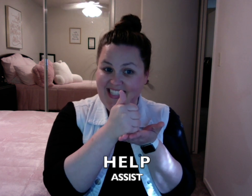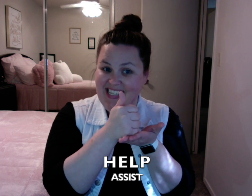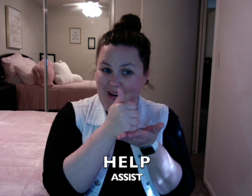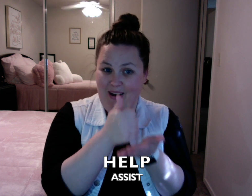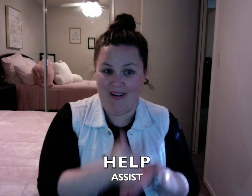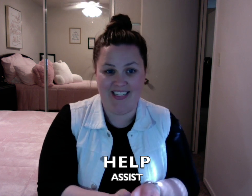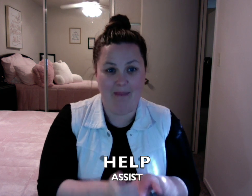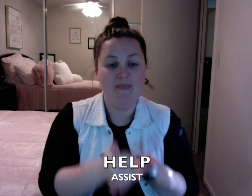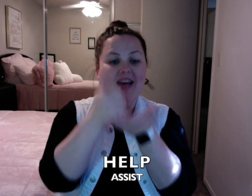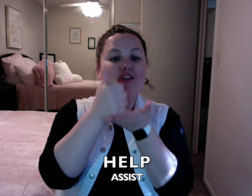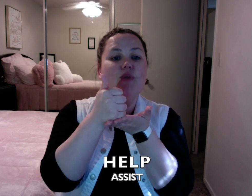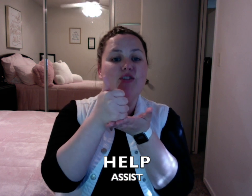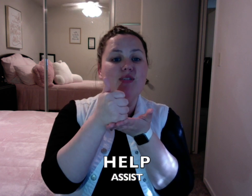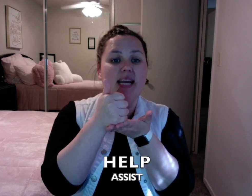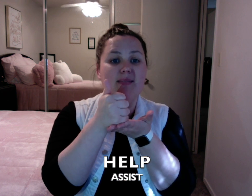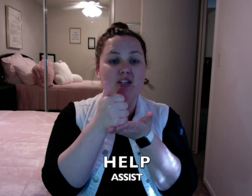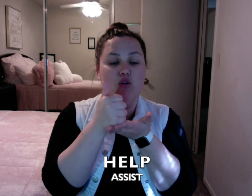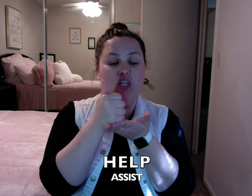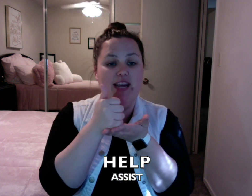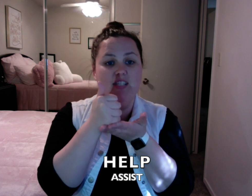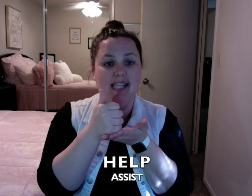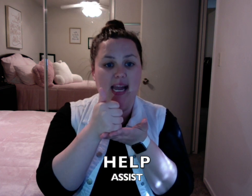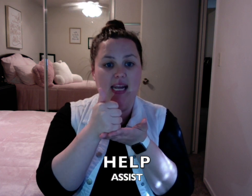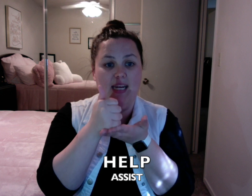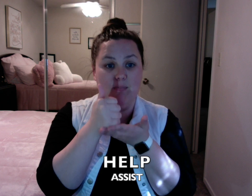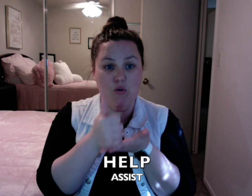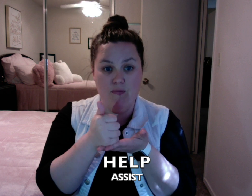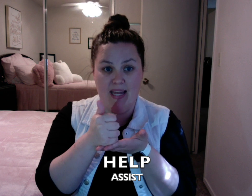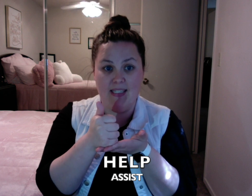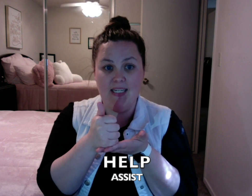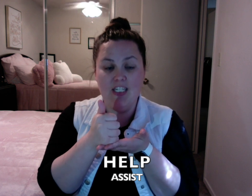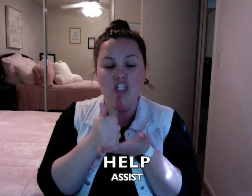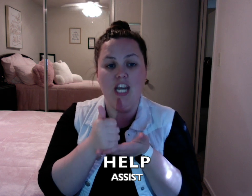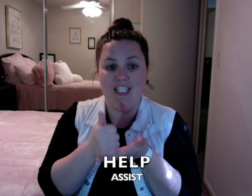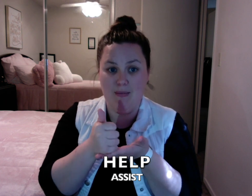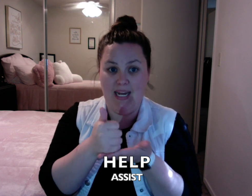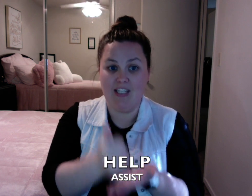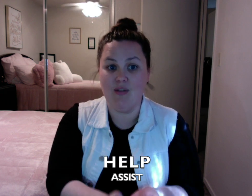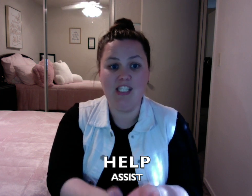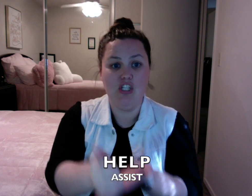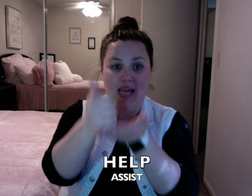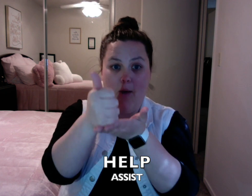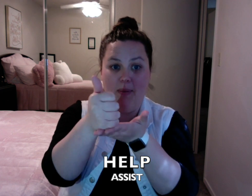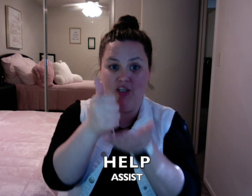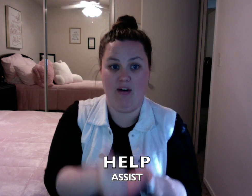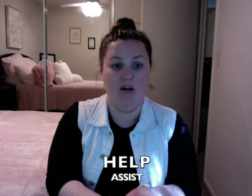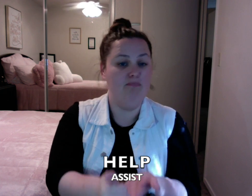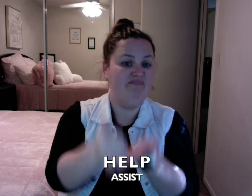talk about it all the time. Directional signs mean you can change the sign and its movement to change the meaning. So this is just help in general.